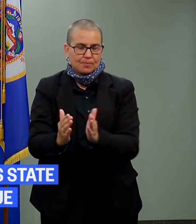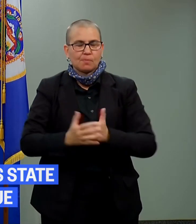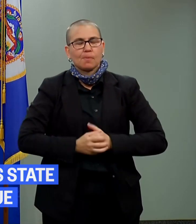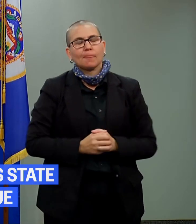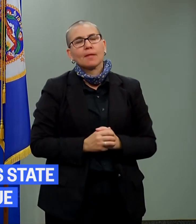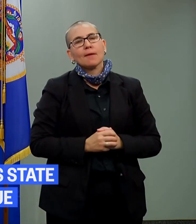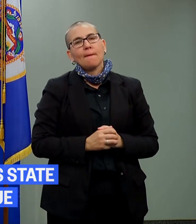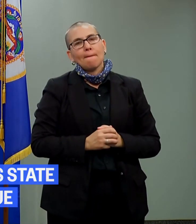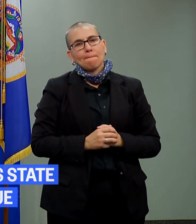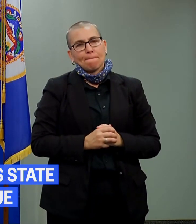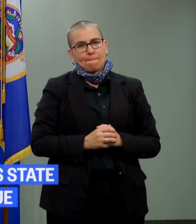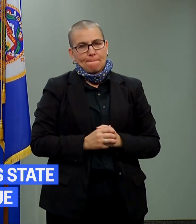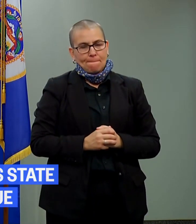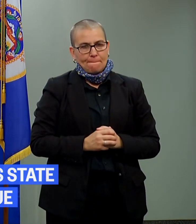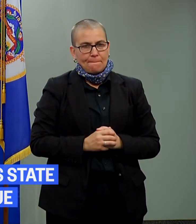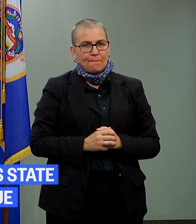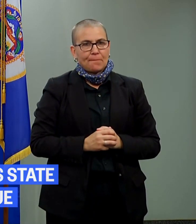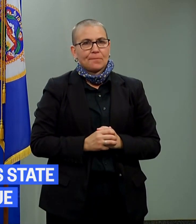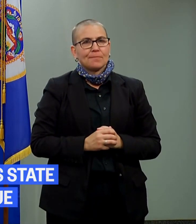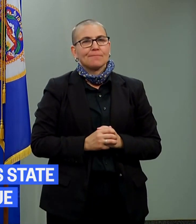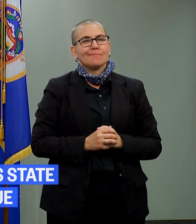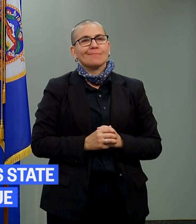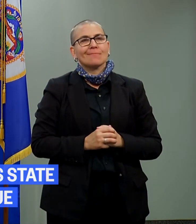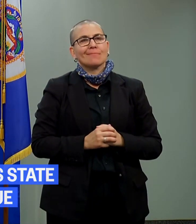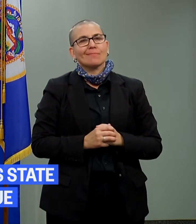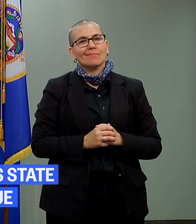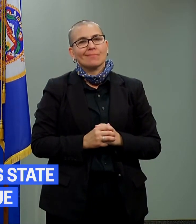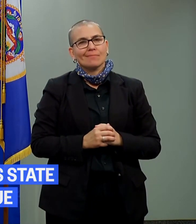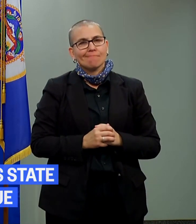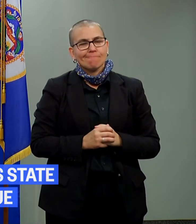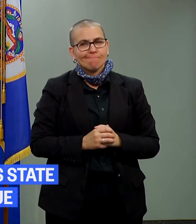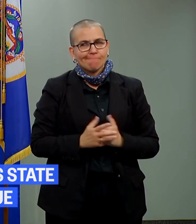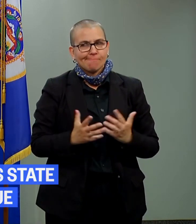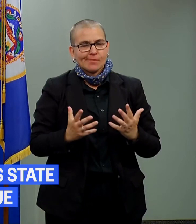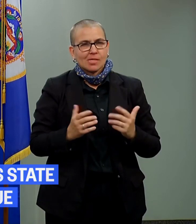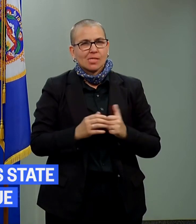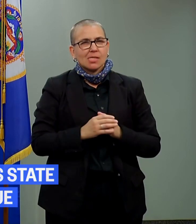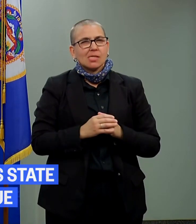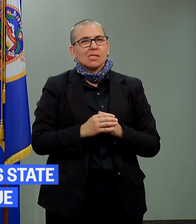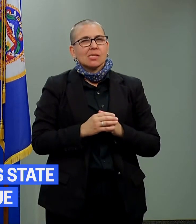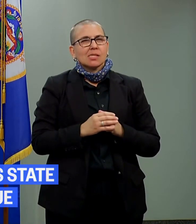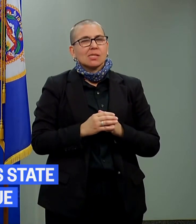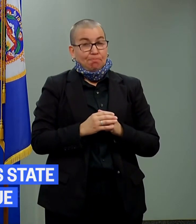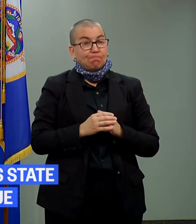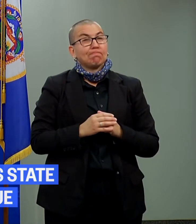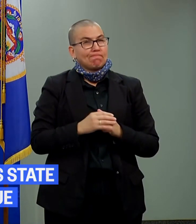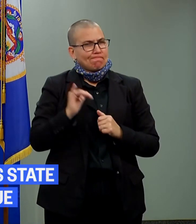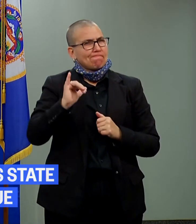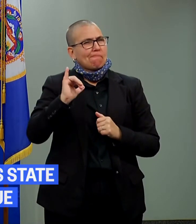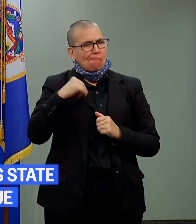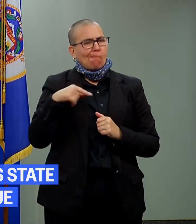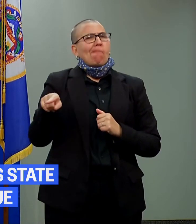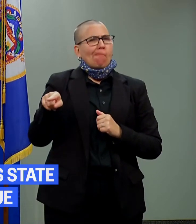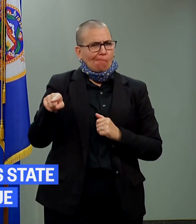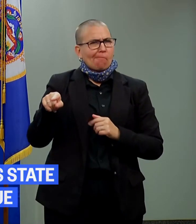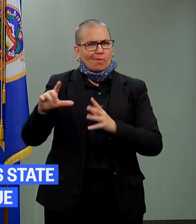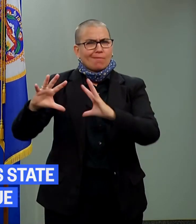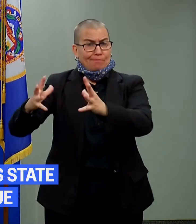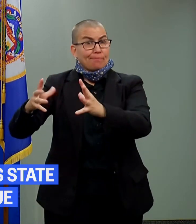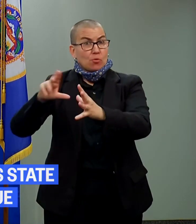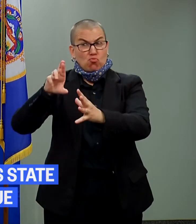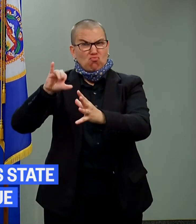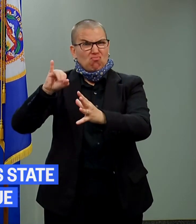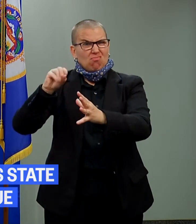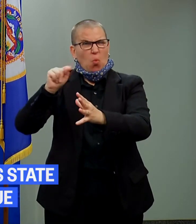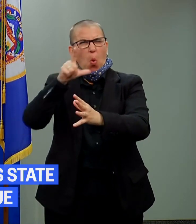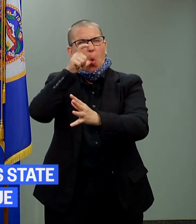We recognized that the group of rioters who had attacked the city of Minneapolis and attacked the